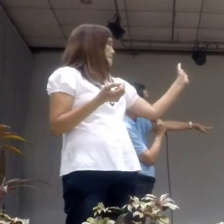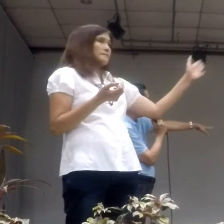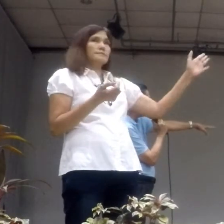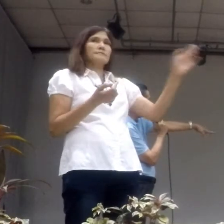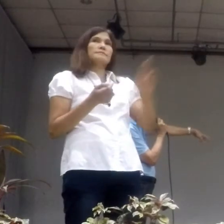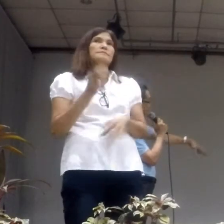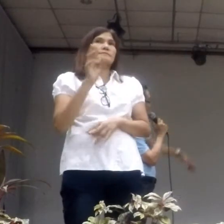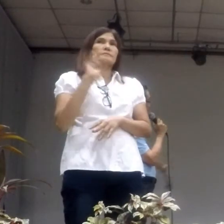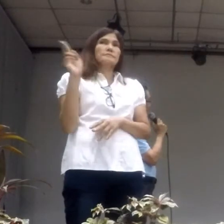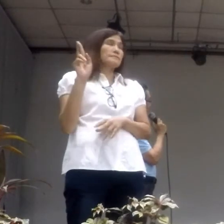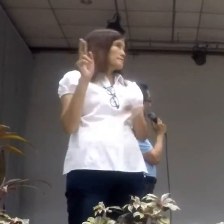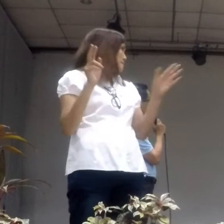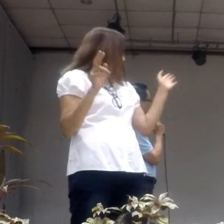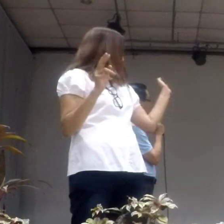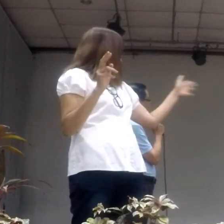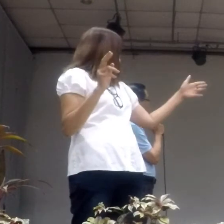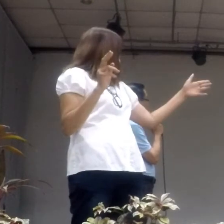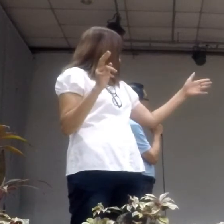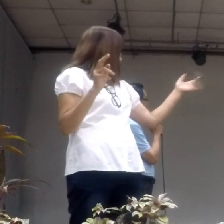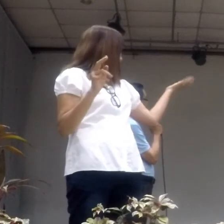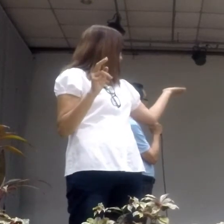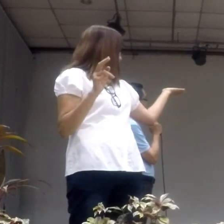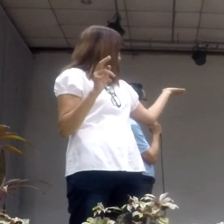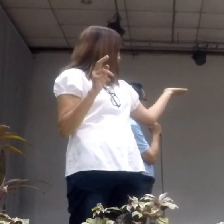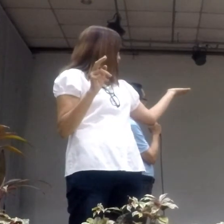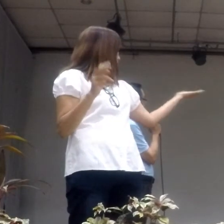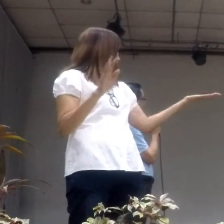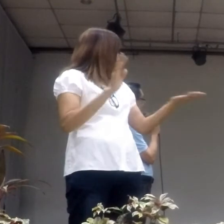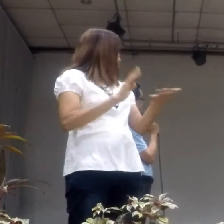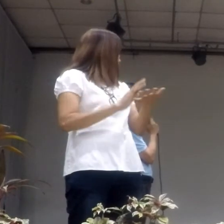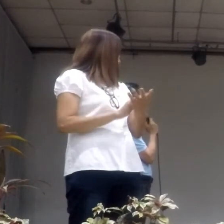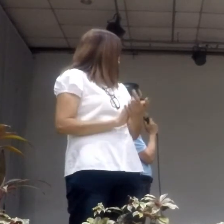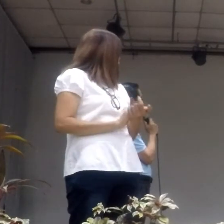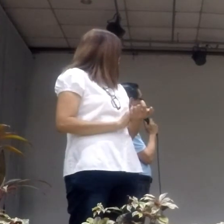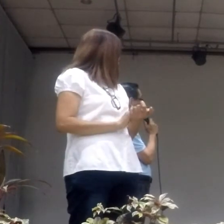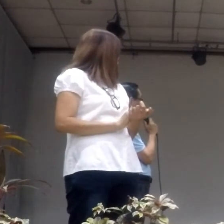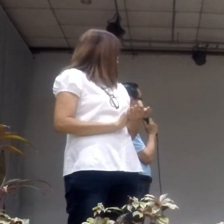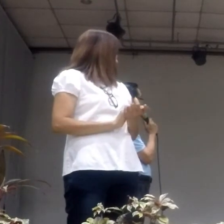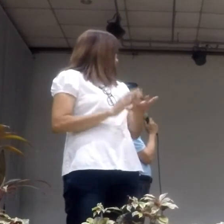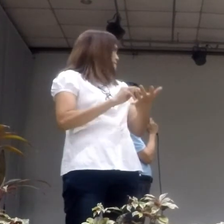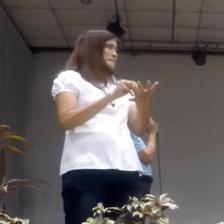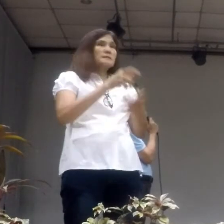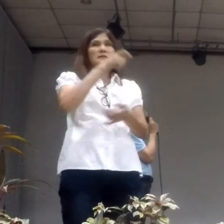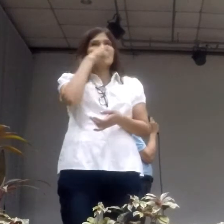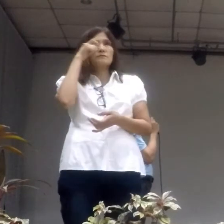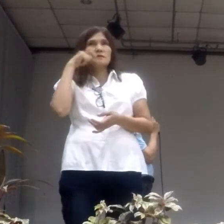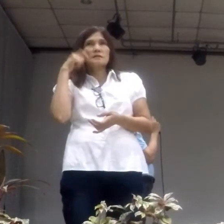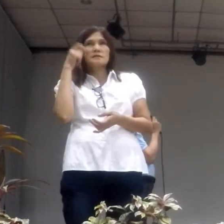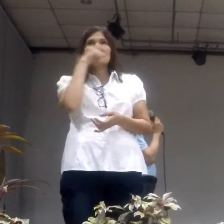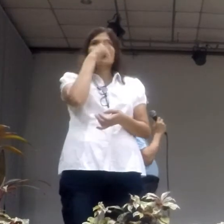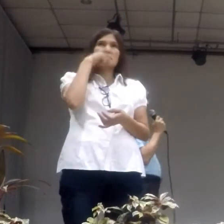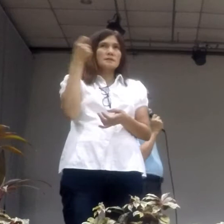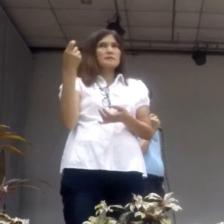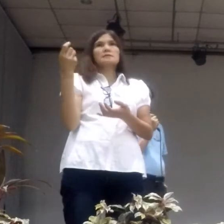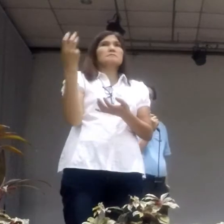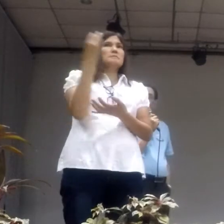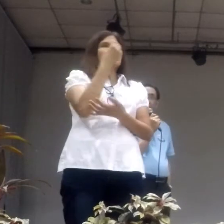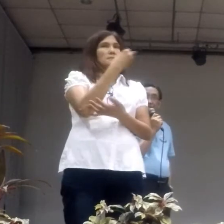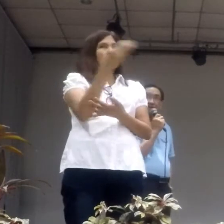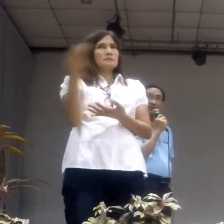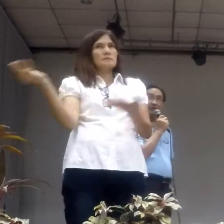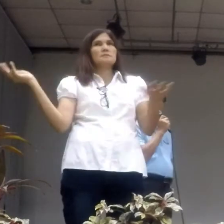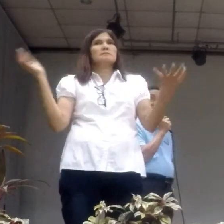on the bottom, these are the school, the dental supplies, tooth brushes that were donated to